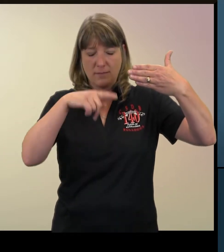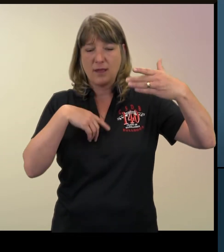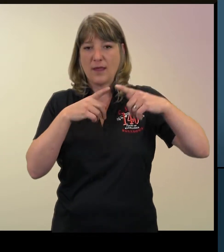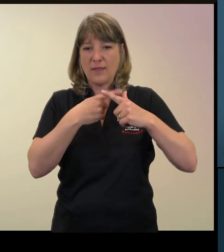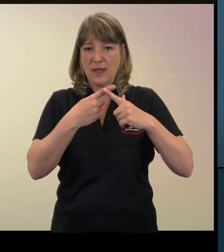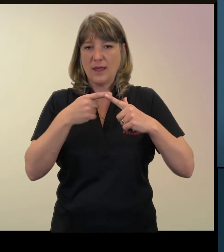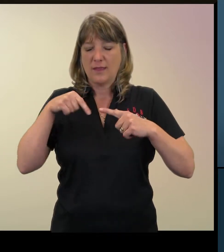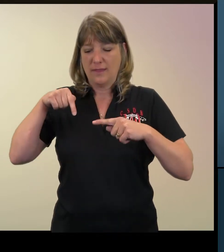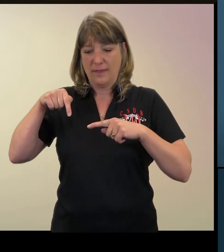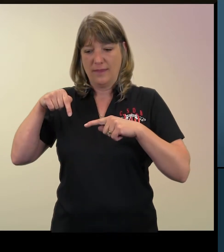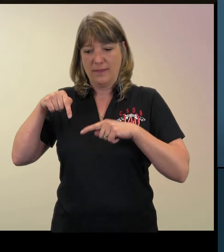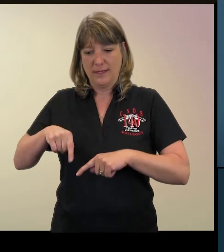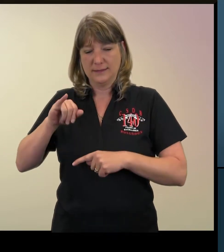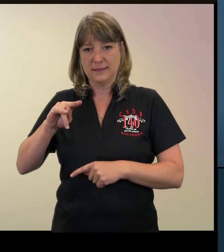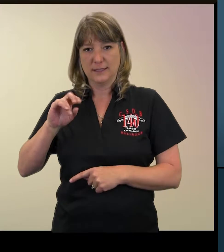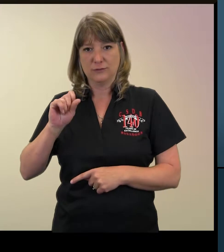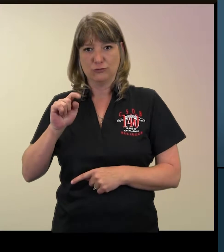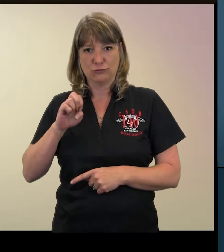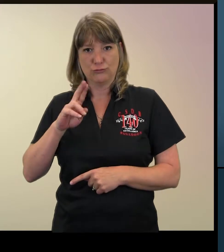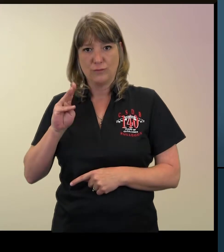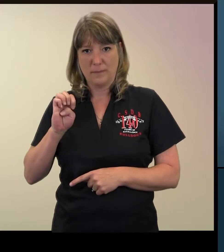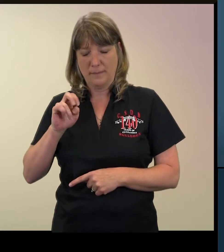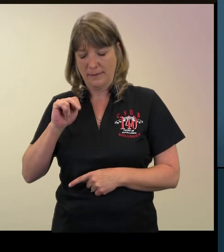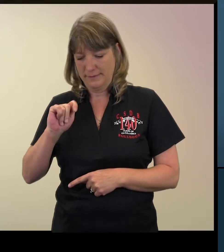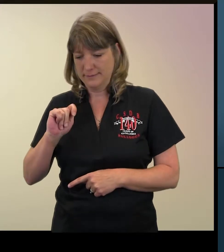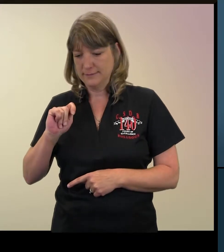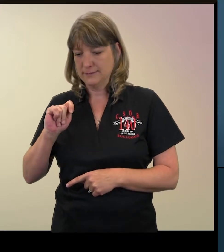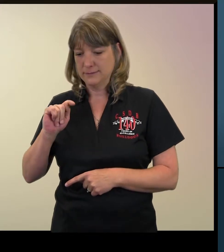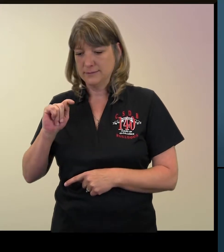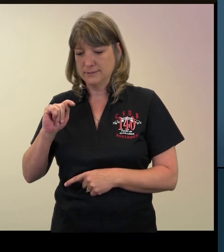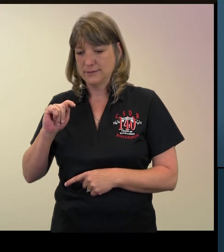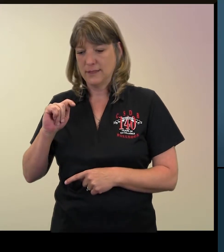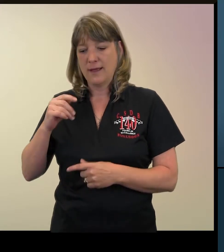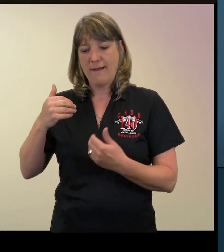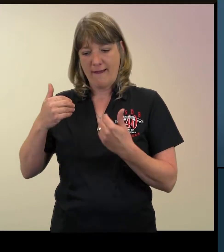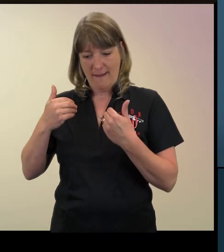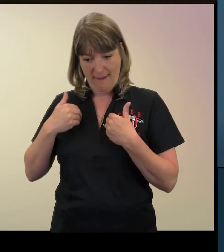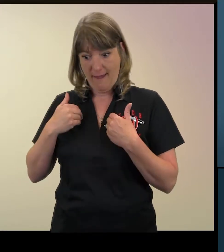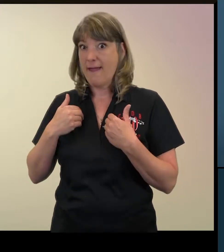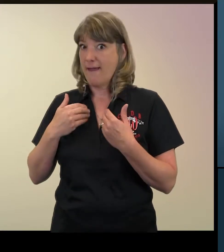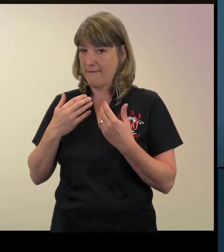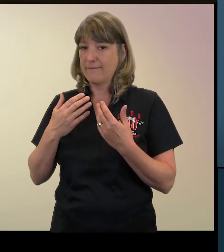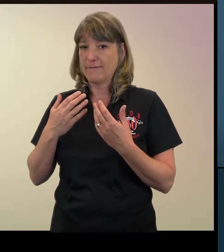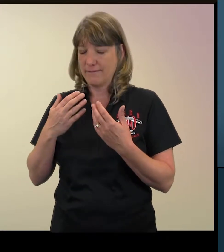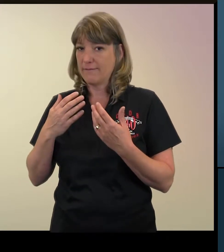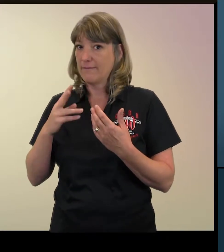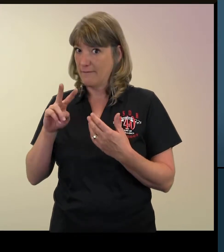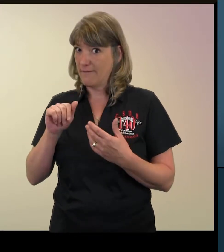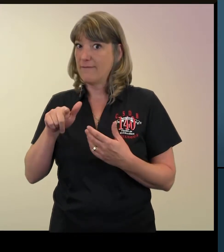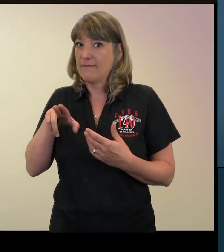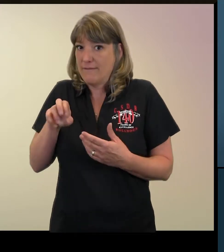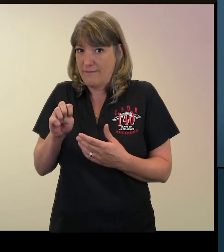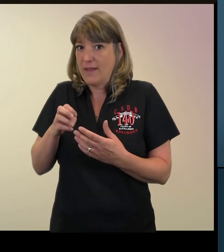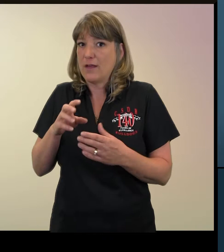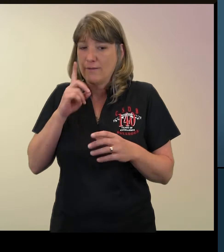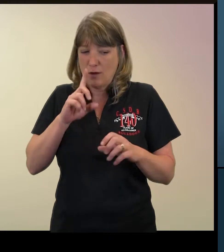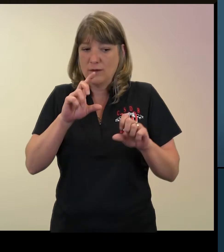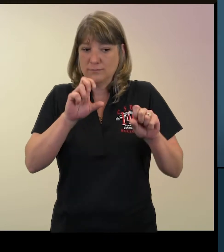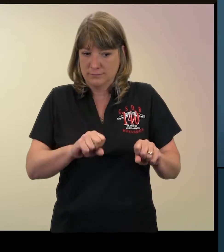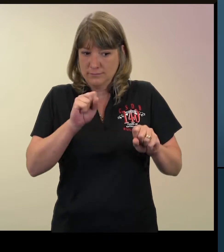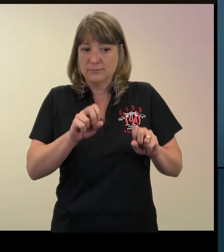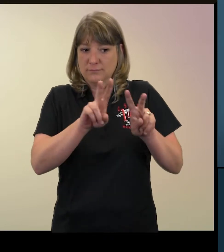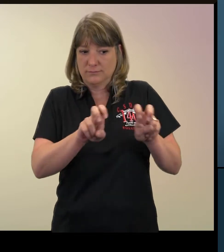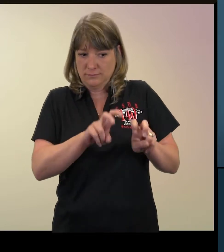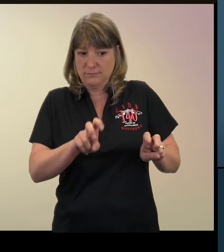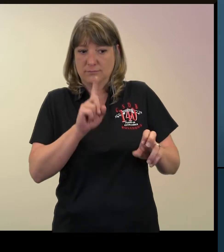And again, this is an instrument that has some value in assessing for a